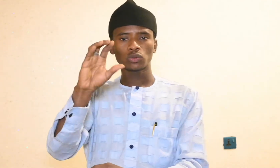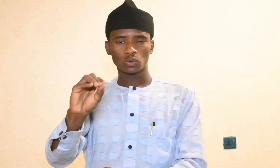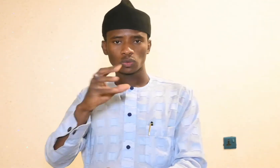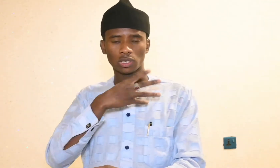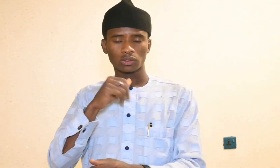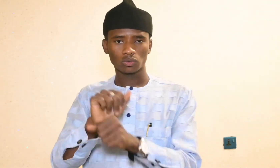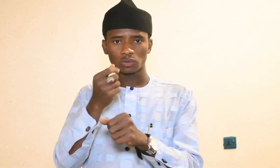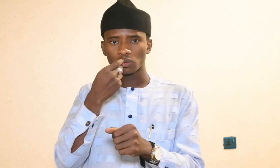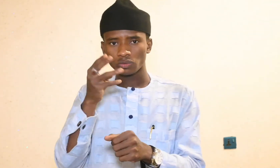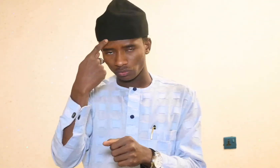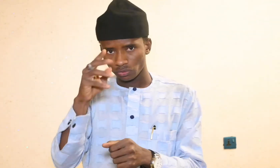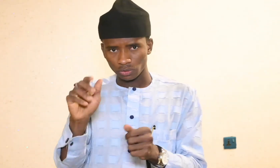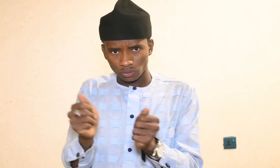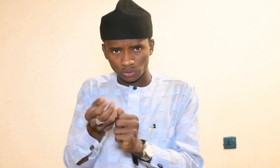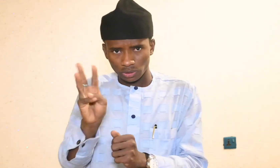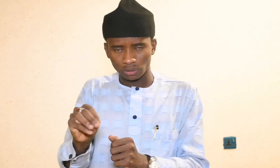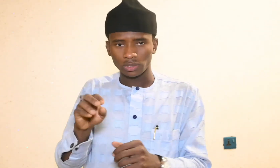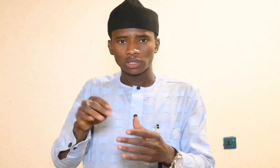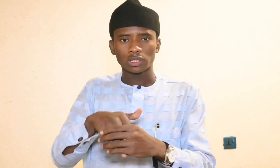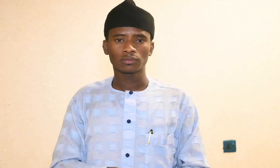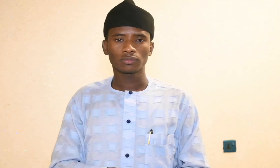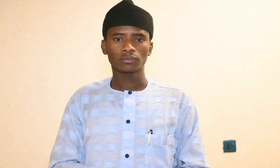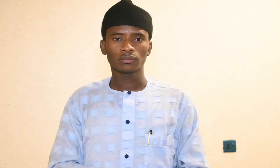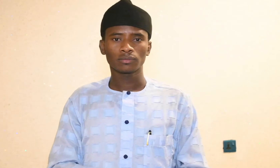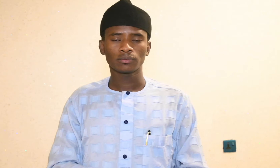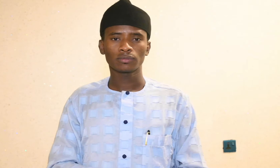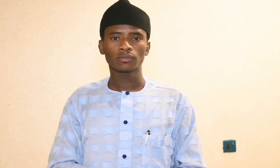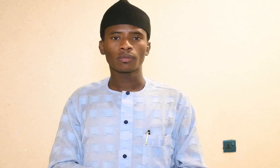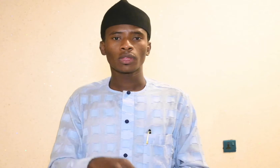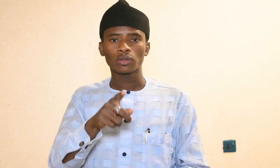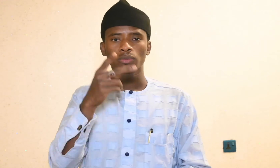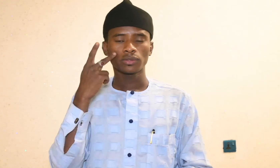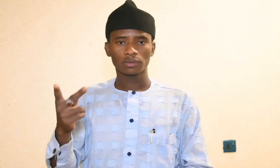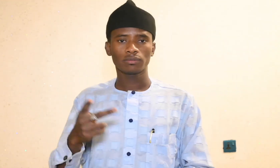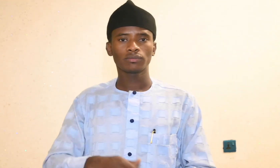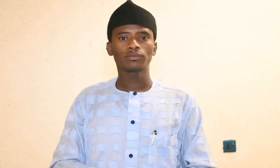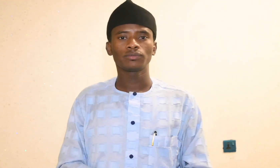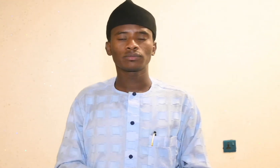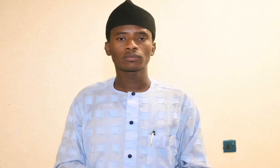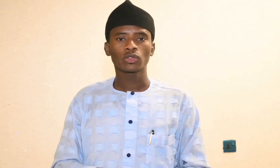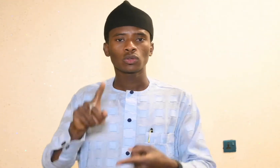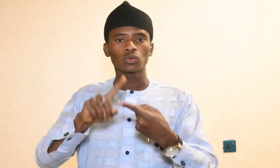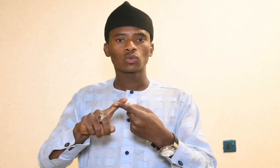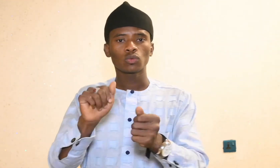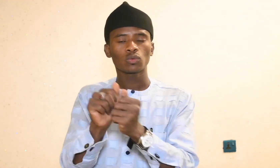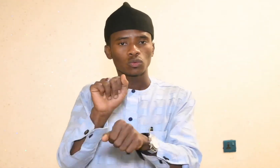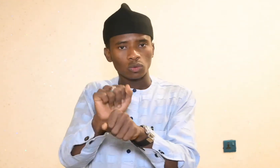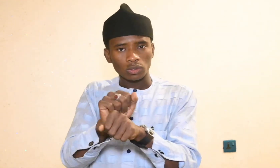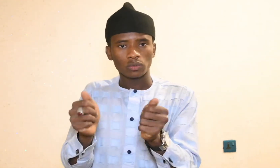of a newly created United Nations Charter. You see, to work with an NGO comes with